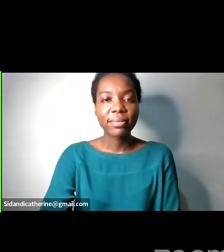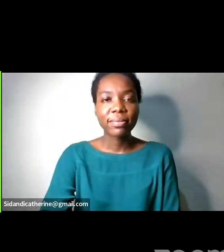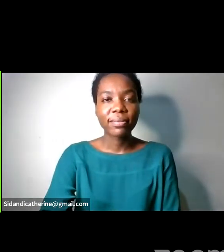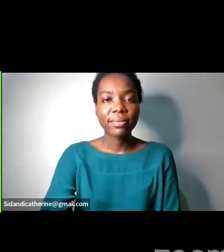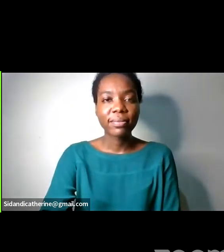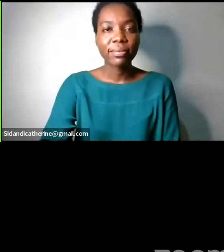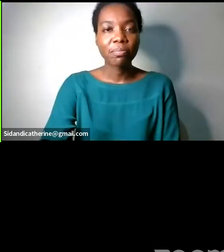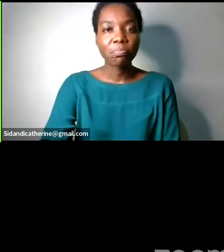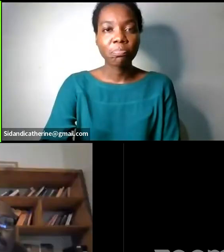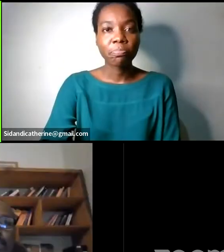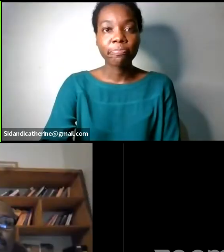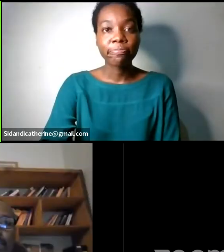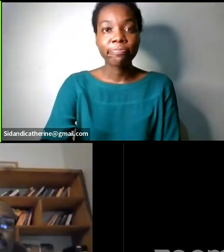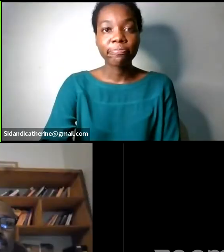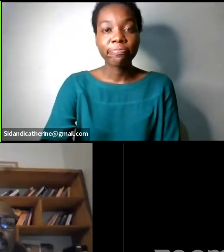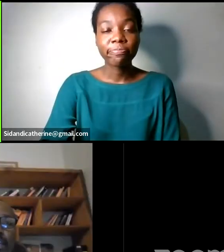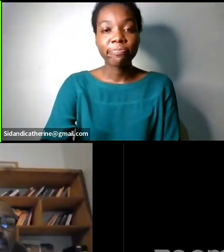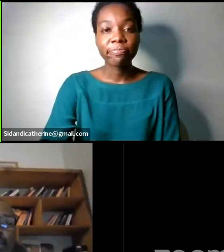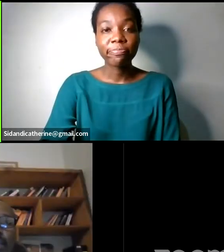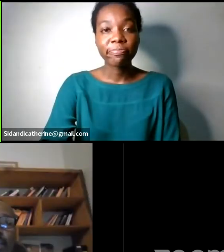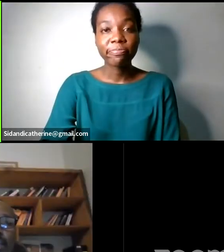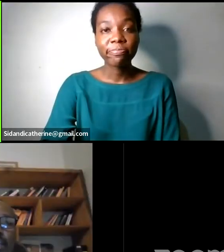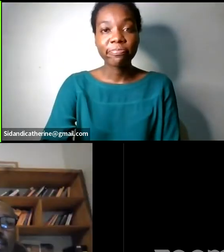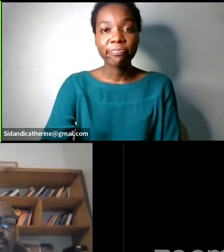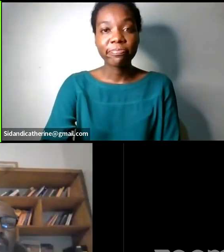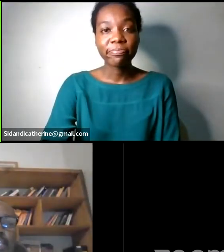Oh, dear. Okay.